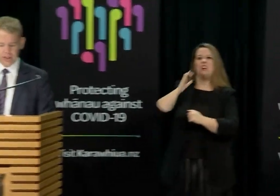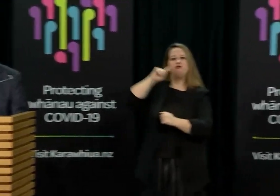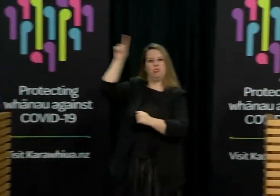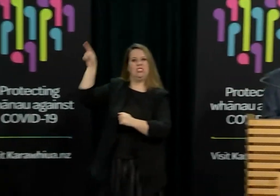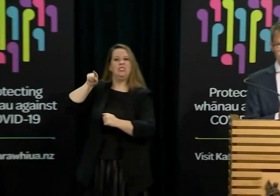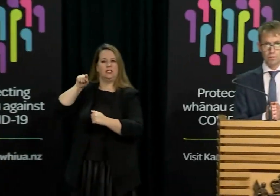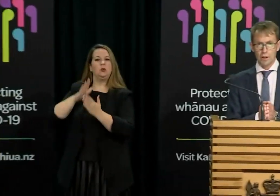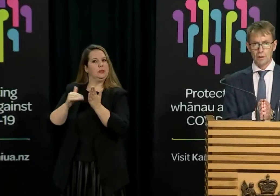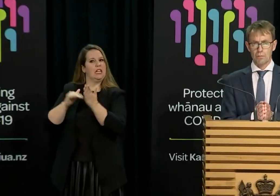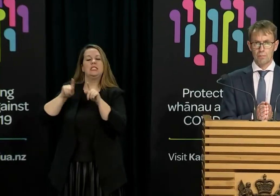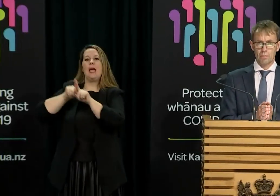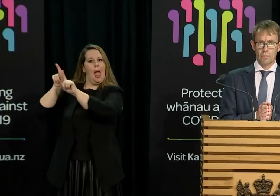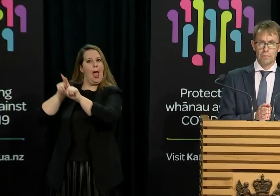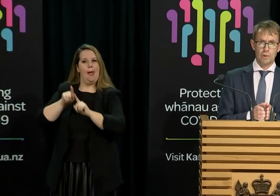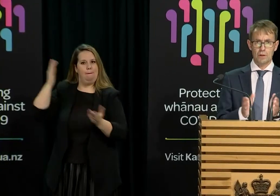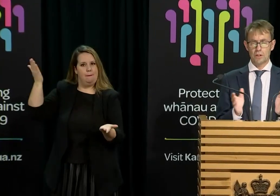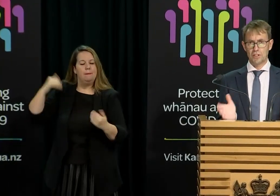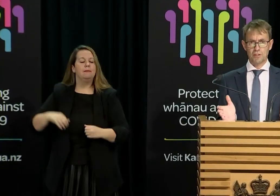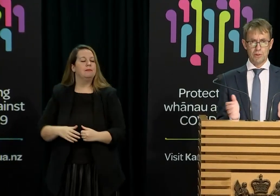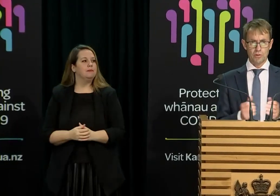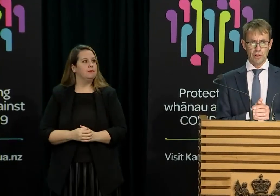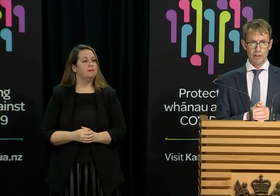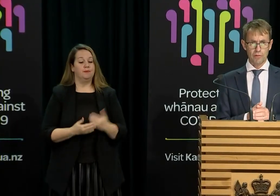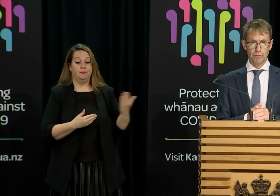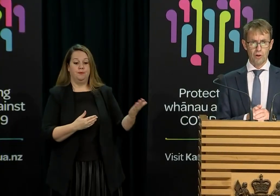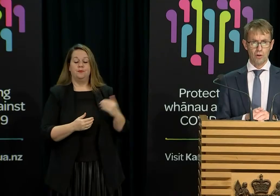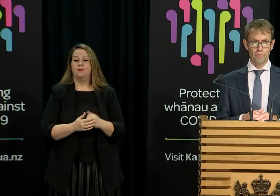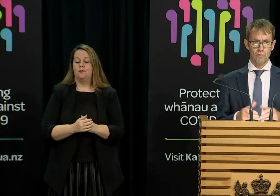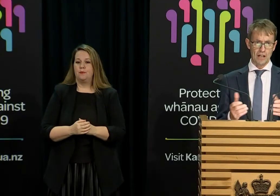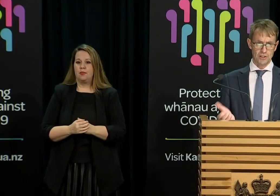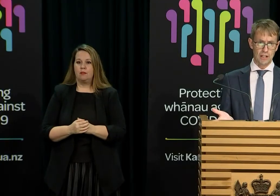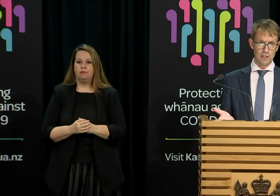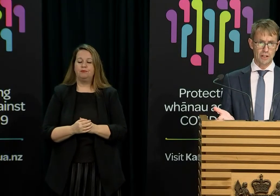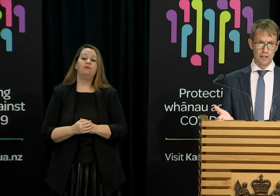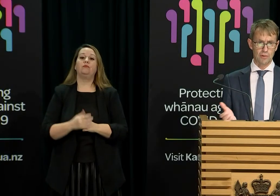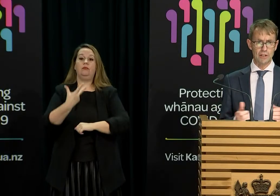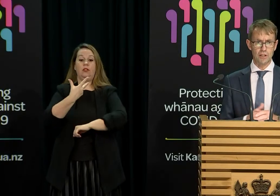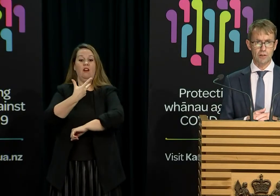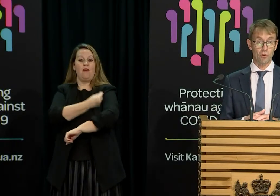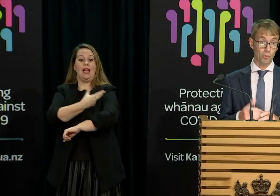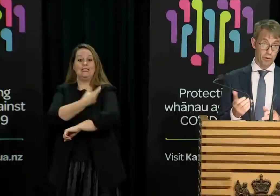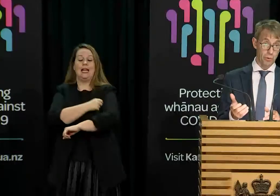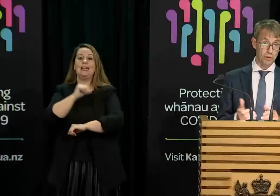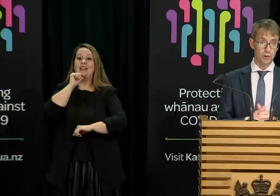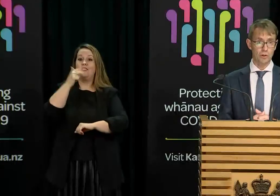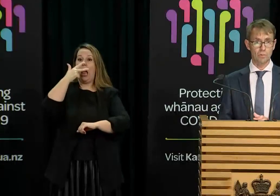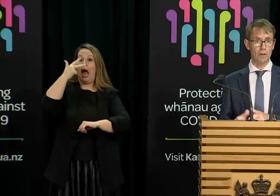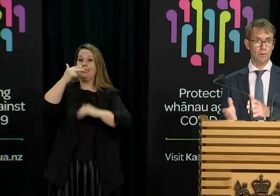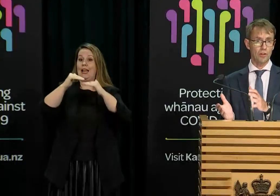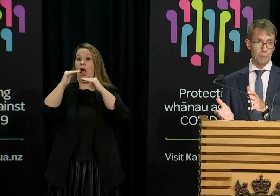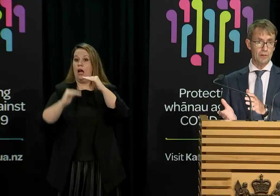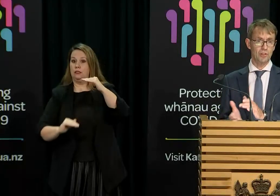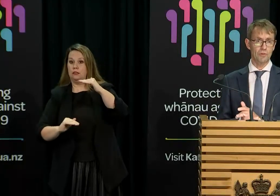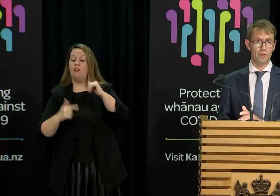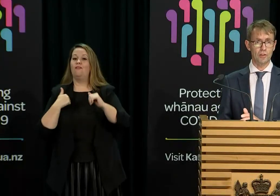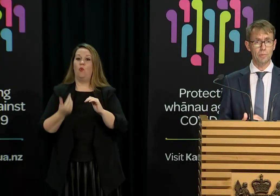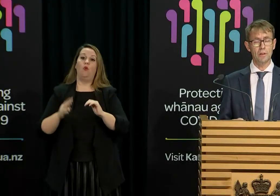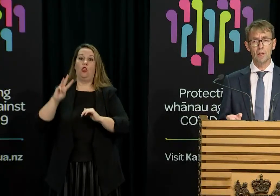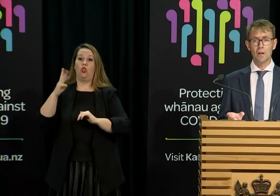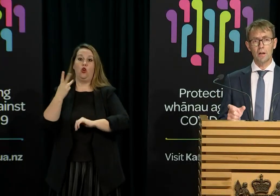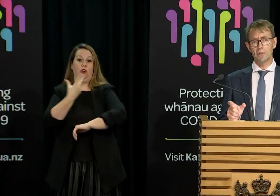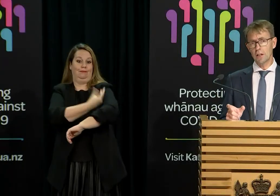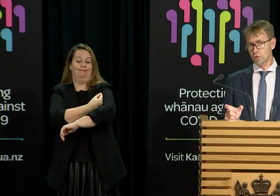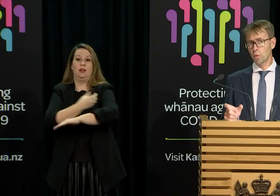so two assessments really of vaccinating under 18-year-olds with a booster shot. One was that MedSafe